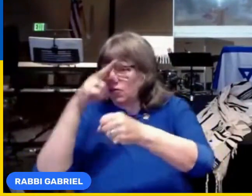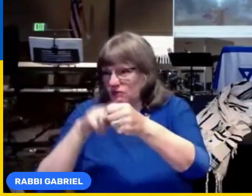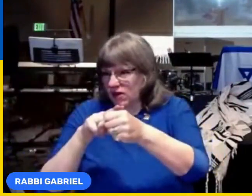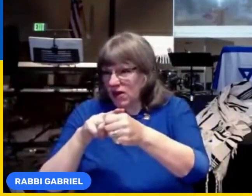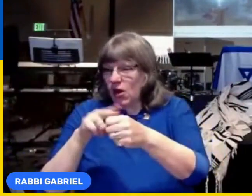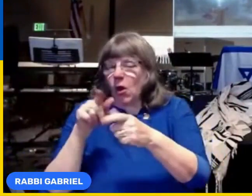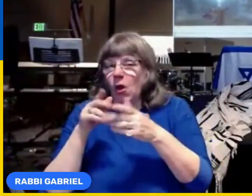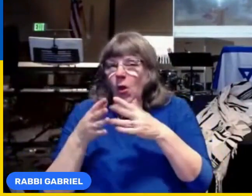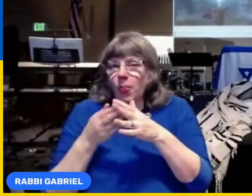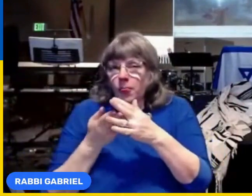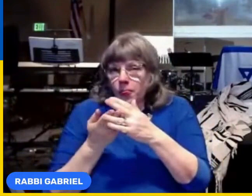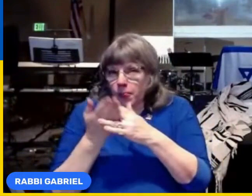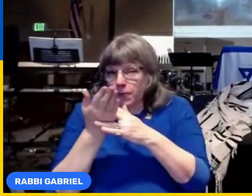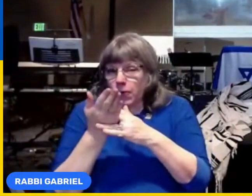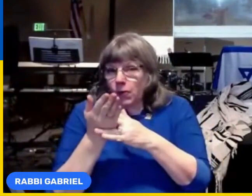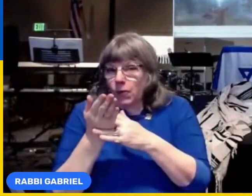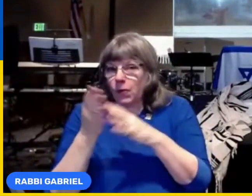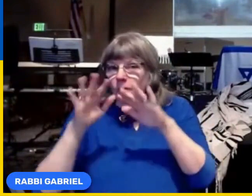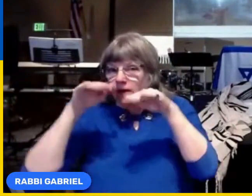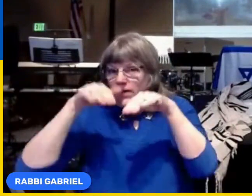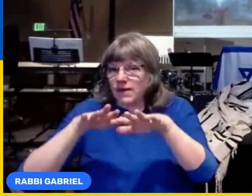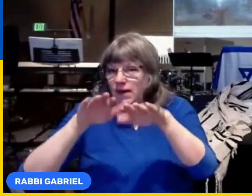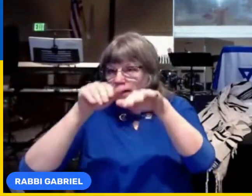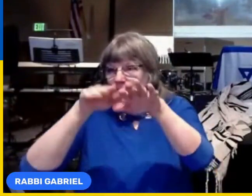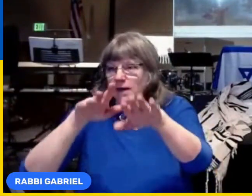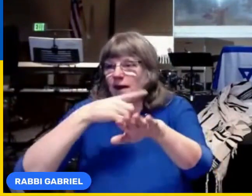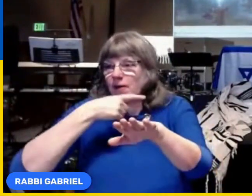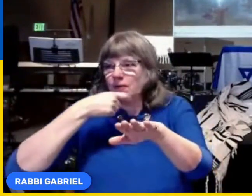sea on dry land.